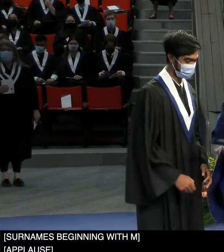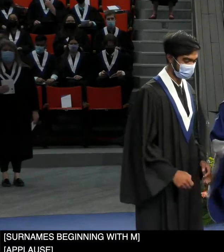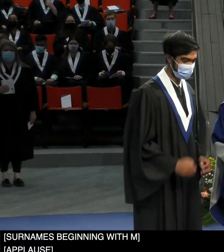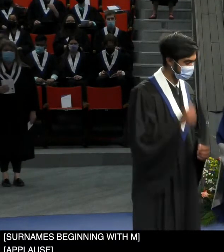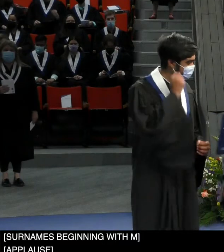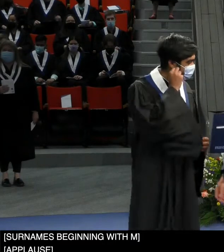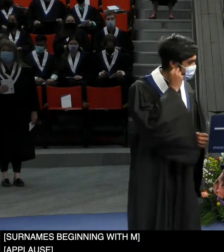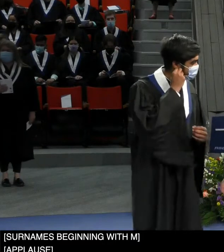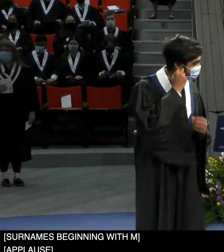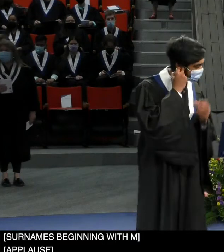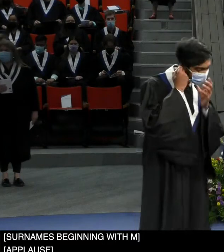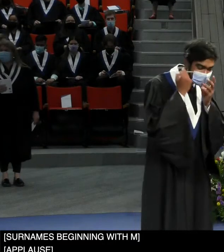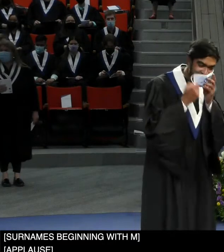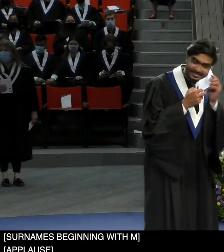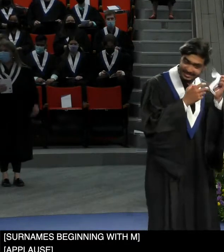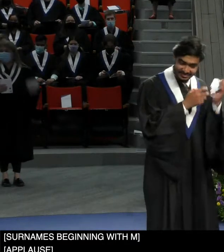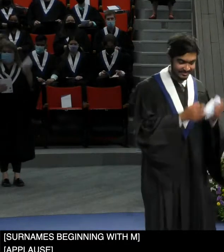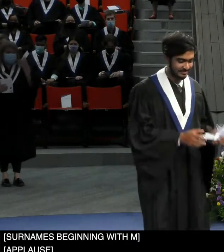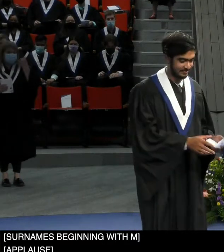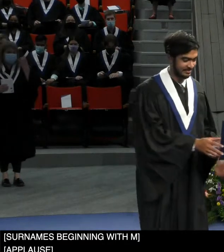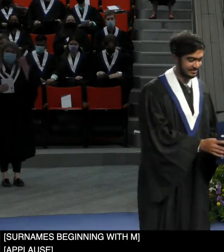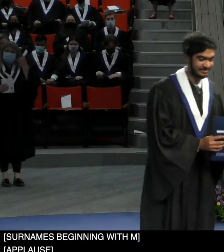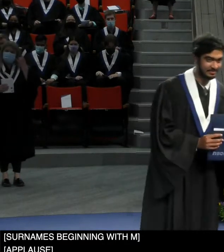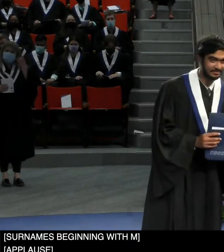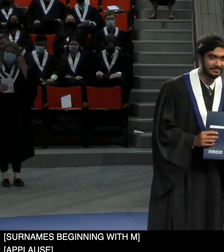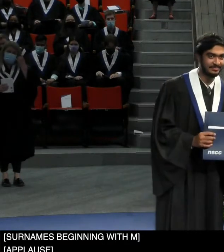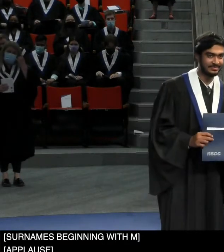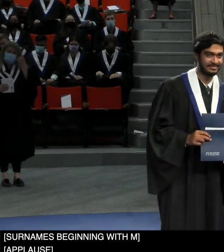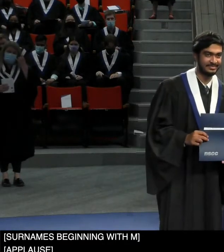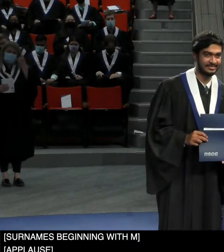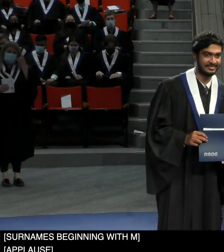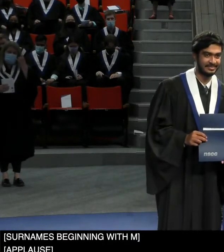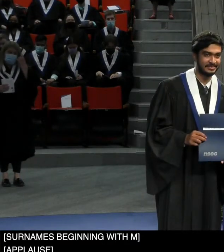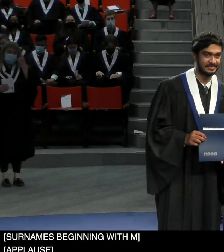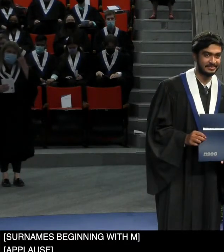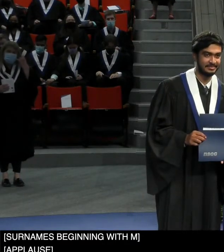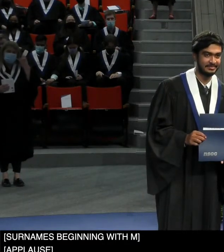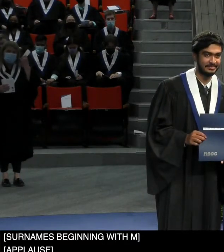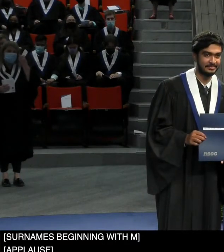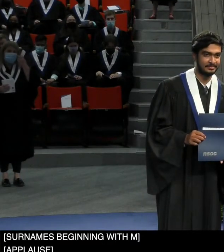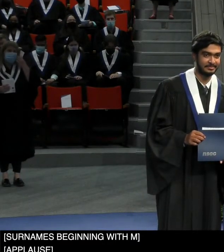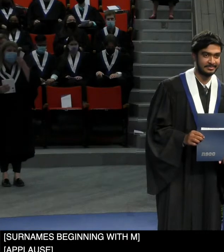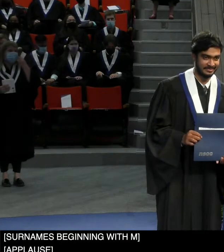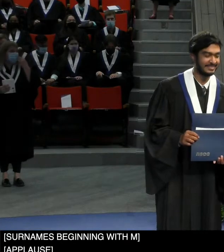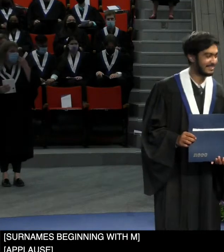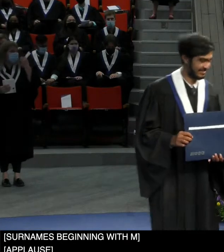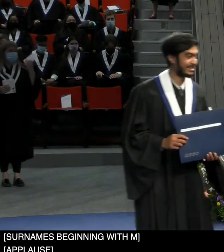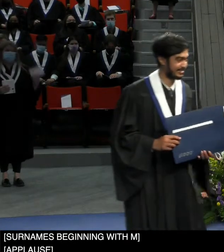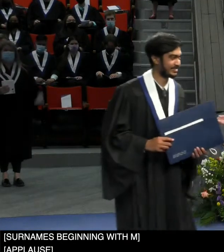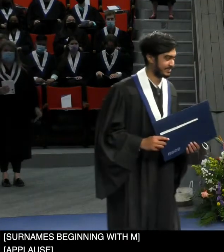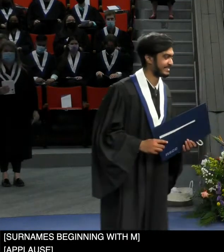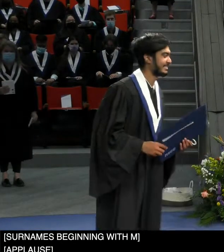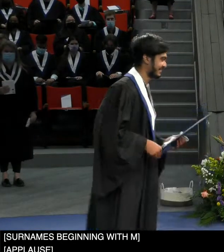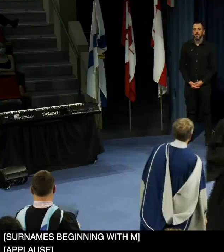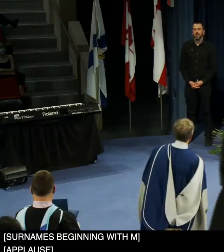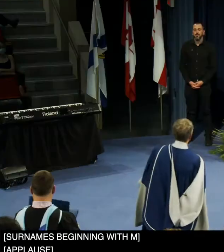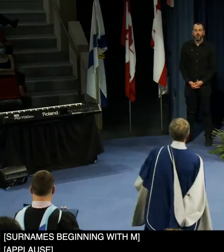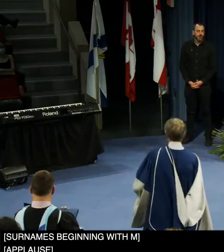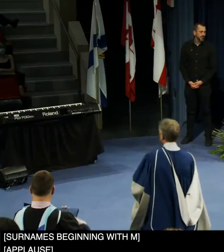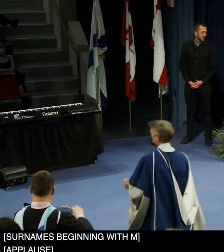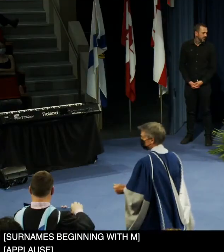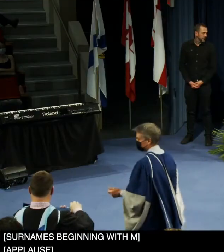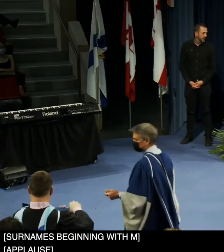of Technology and Environment. Mr. President, candidates for the Diploma in Architectural Engineering Technician. Rojanne